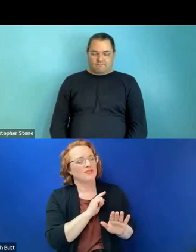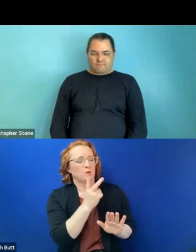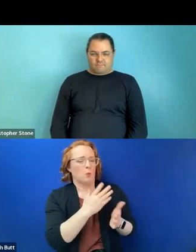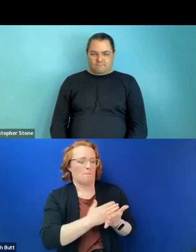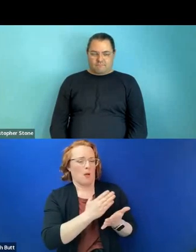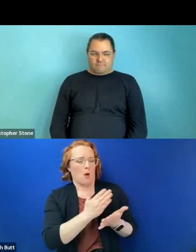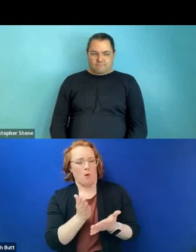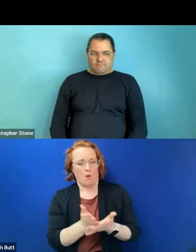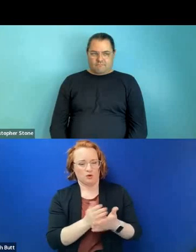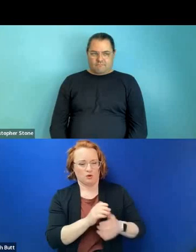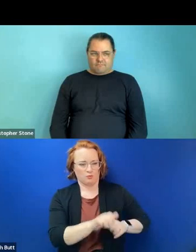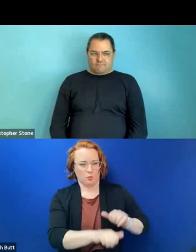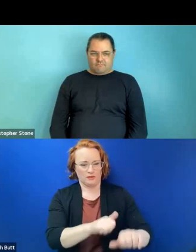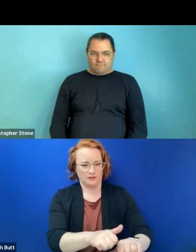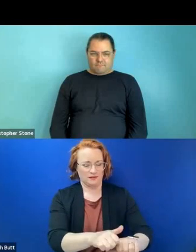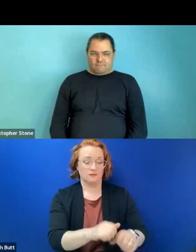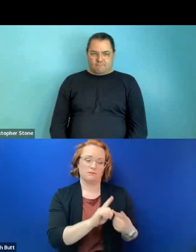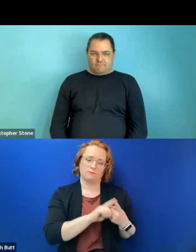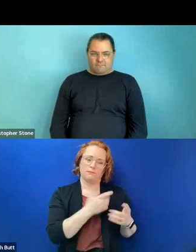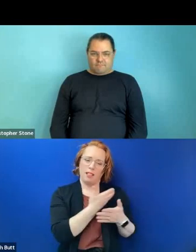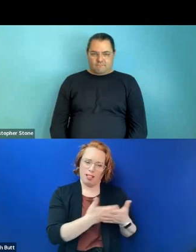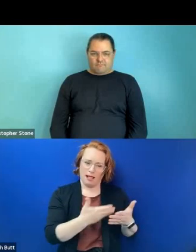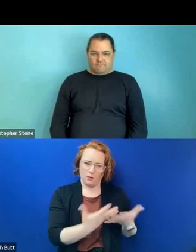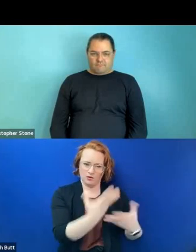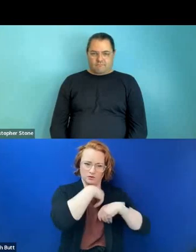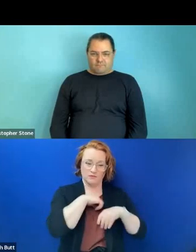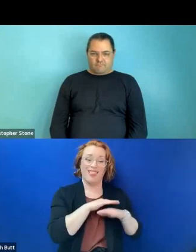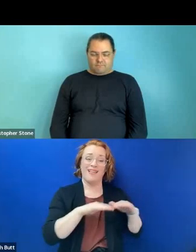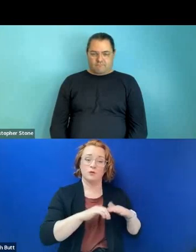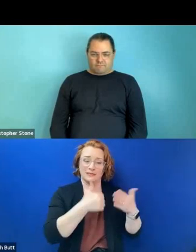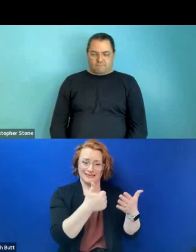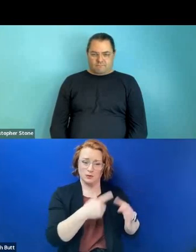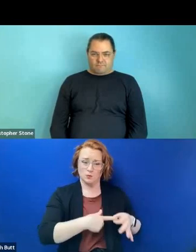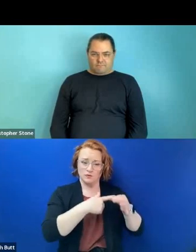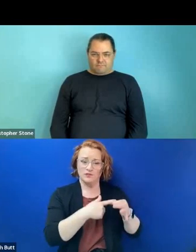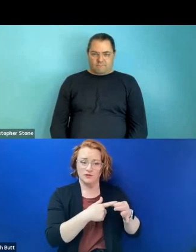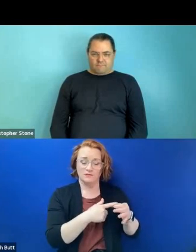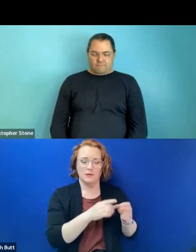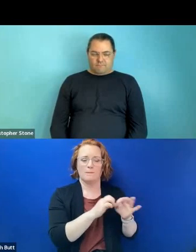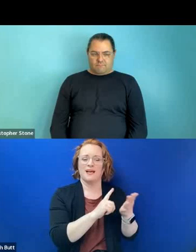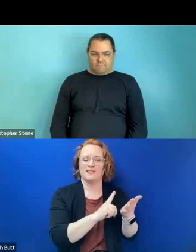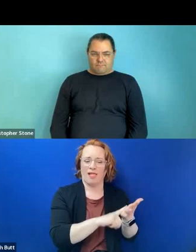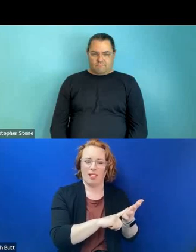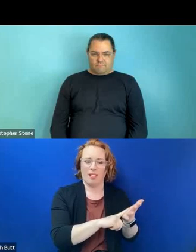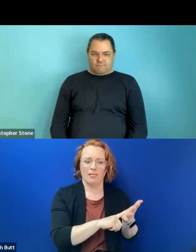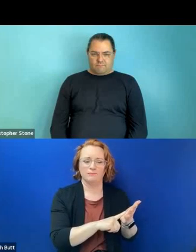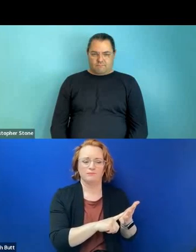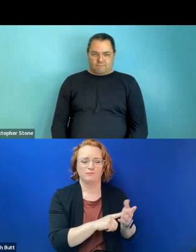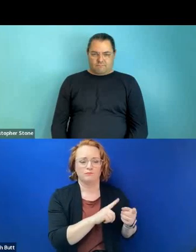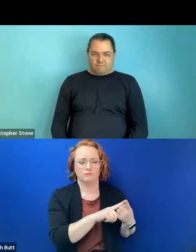to it. You need to have the language, so you need a level 6 qualification in language, BSL, and you need